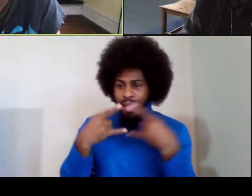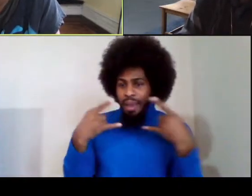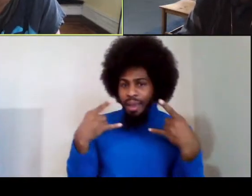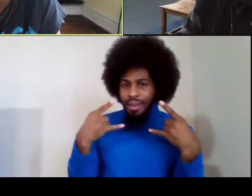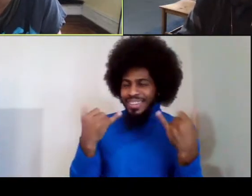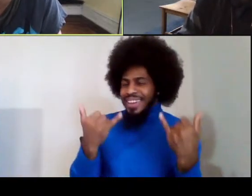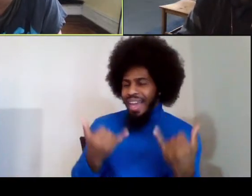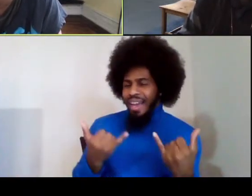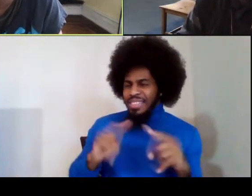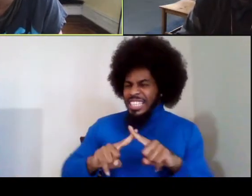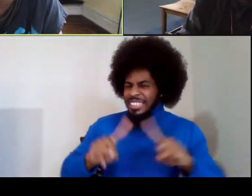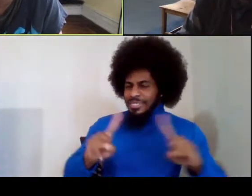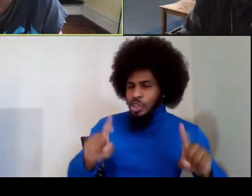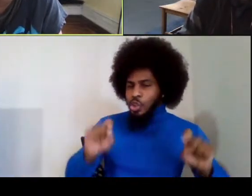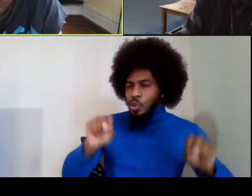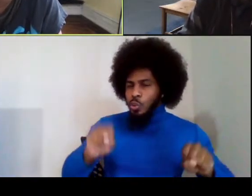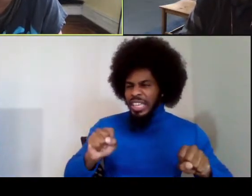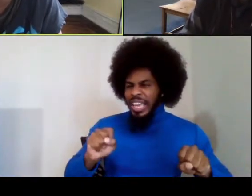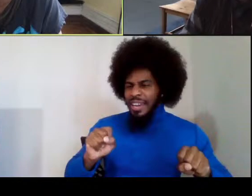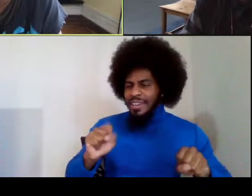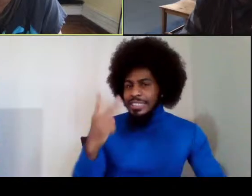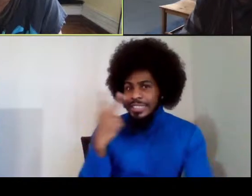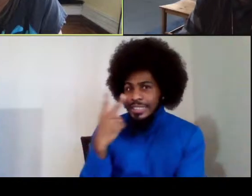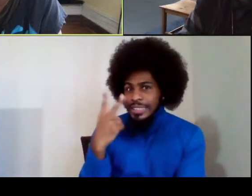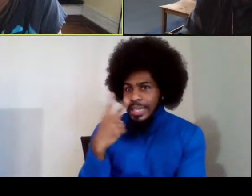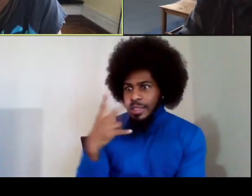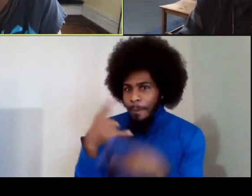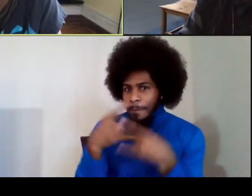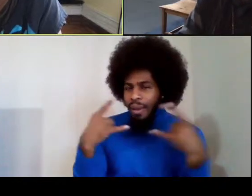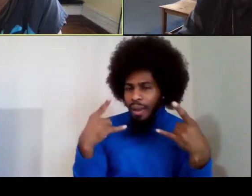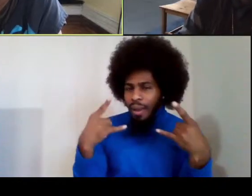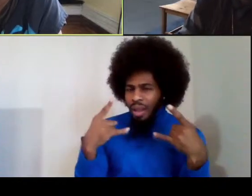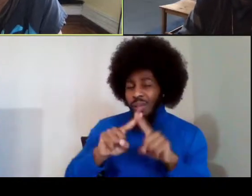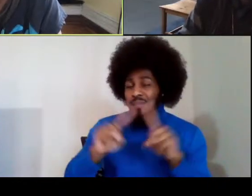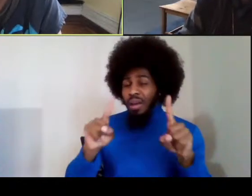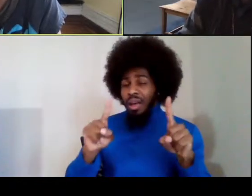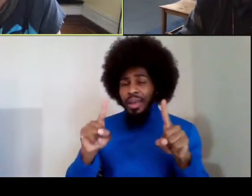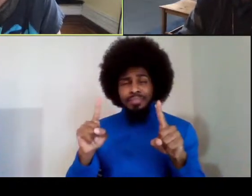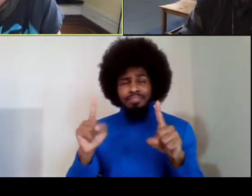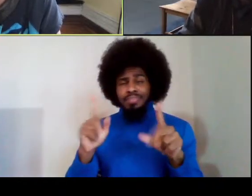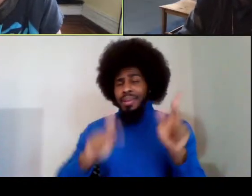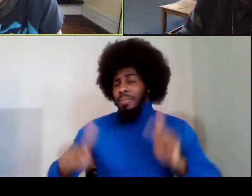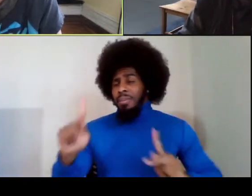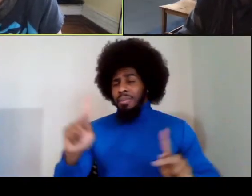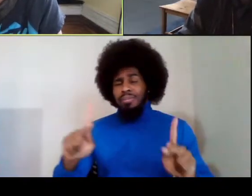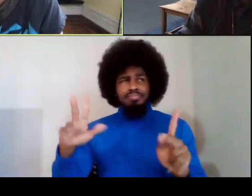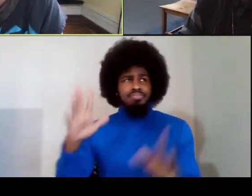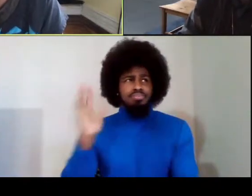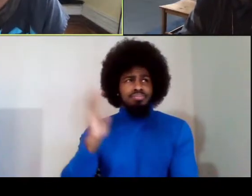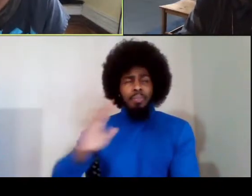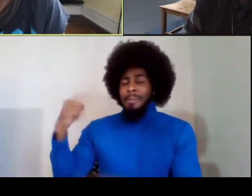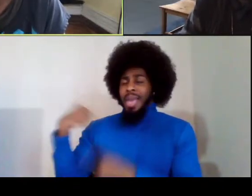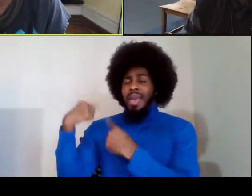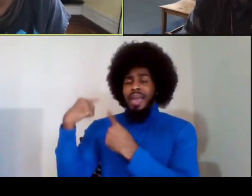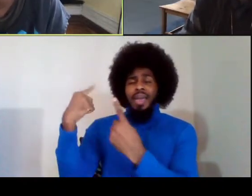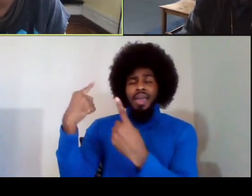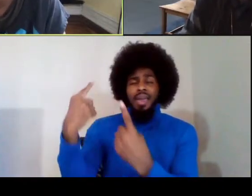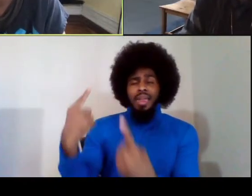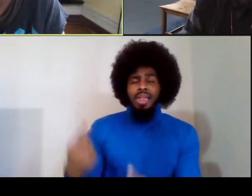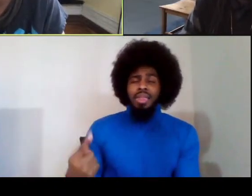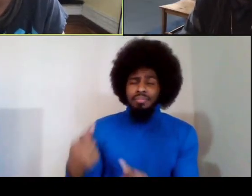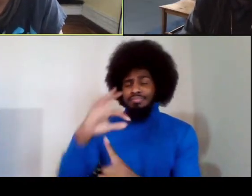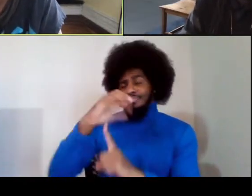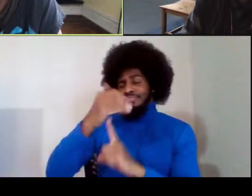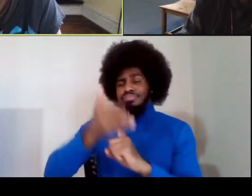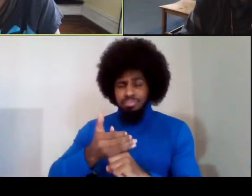masks when people have been wearing masks for so long to survive in this culture. So I think that part of